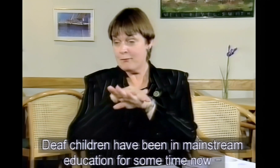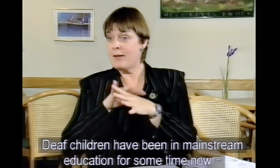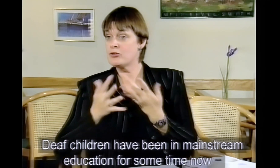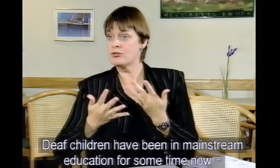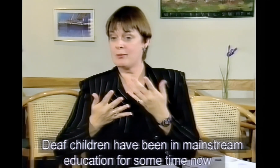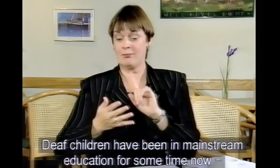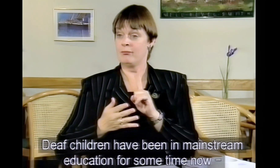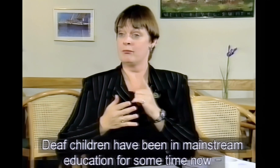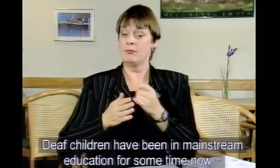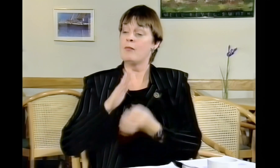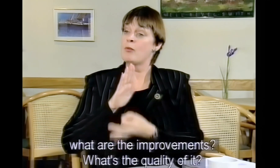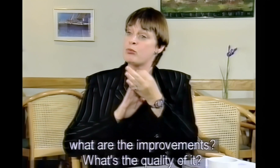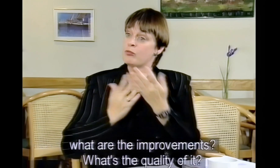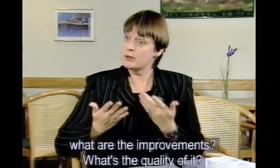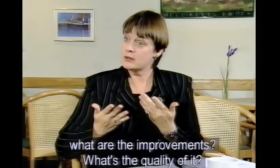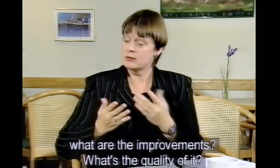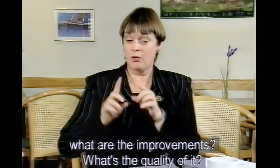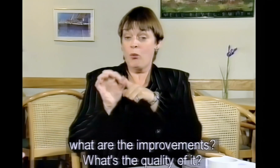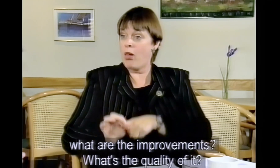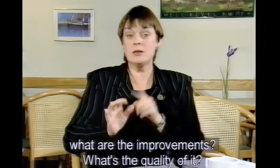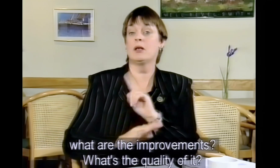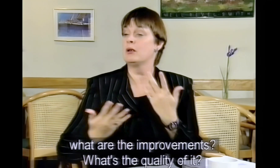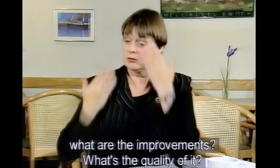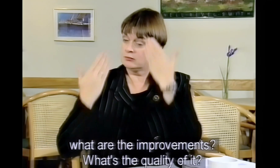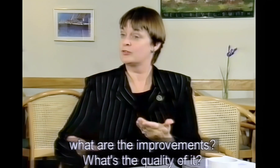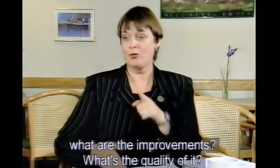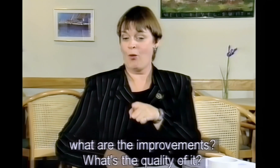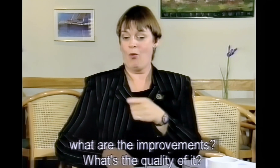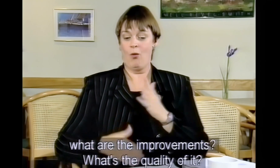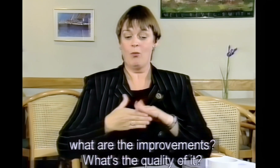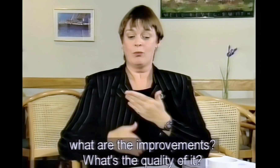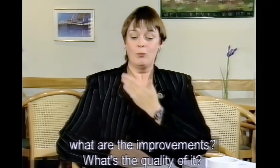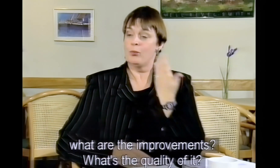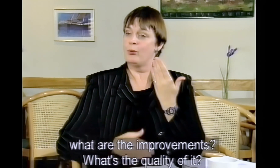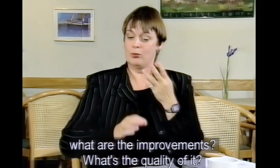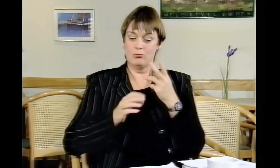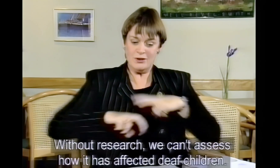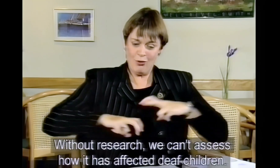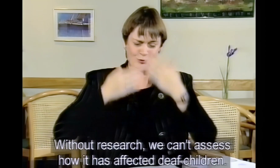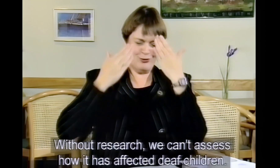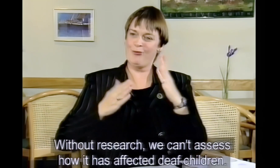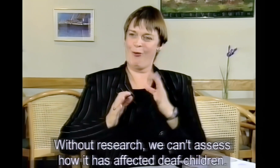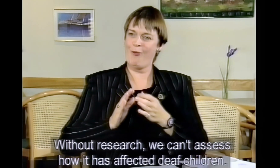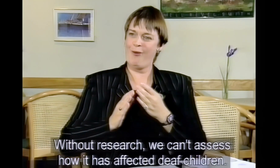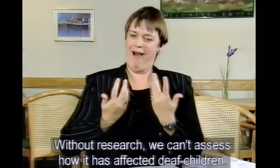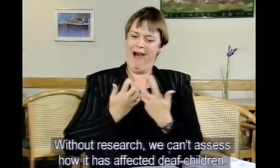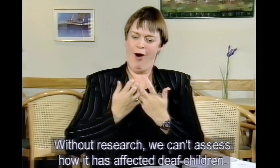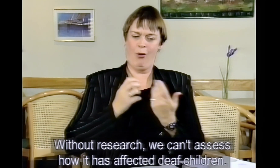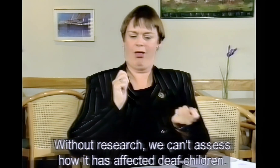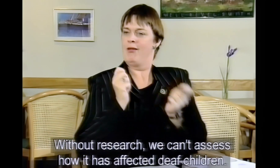been mainstream education for some time. What are the improvements? What's the quality of it? We don't know. Without research, we can't assess